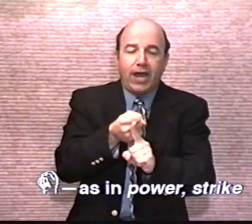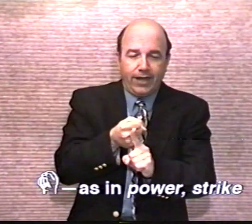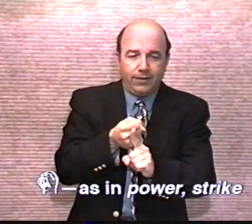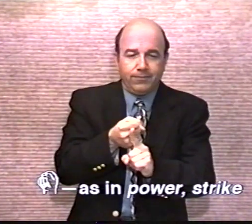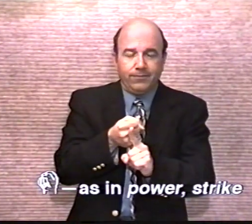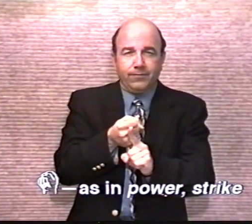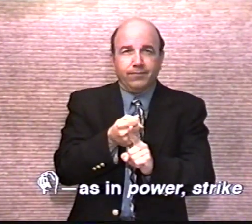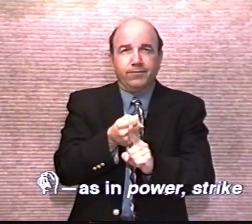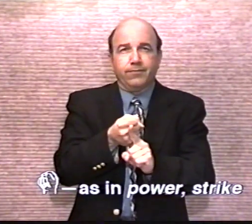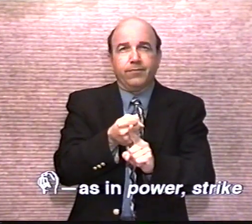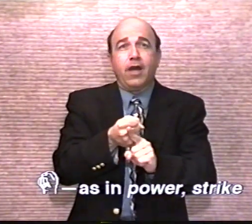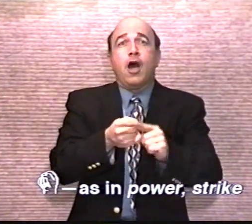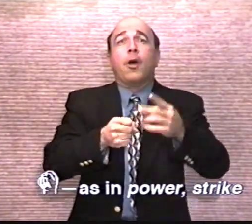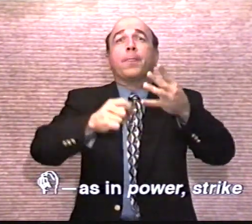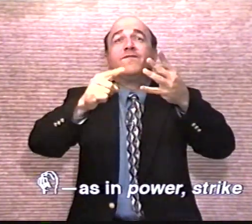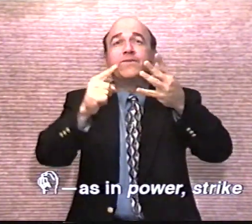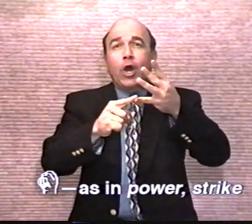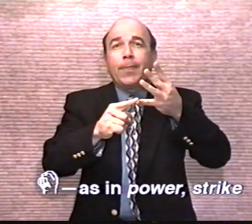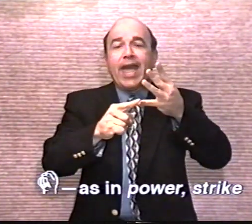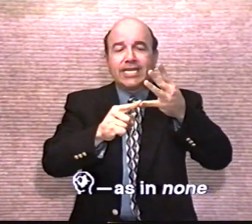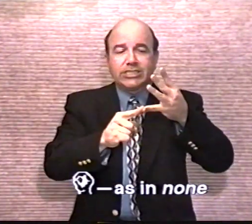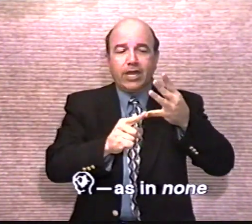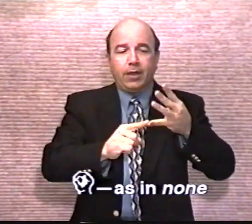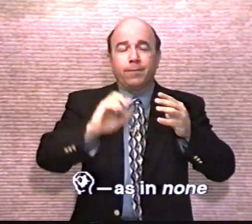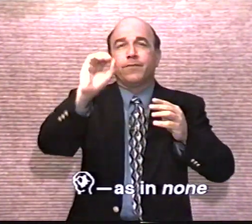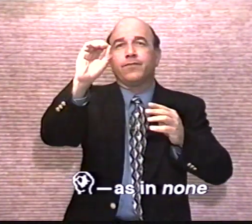strike. The fourth hand shape,